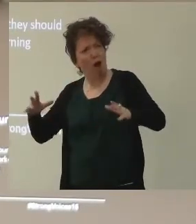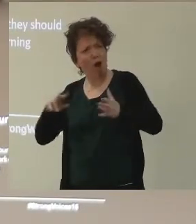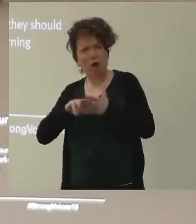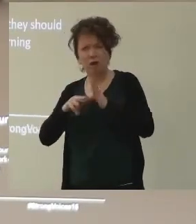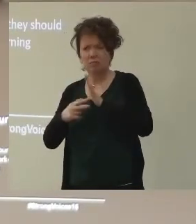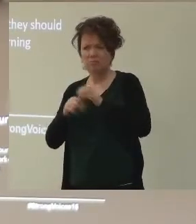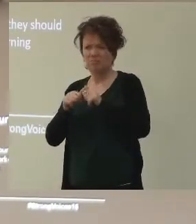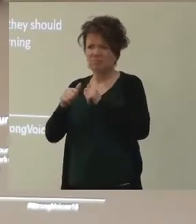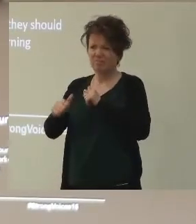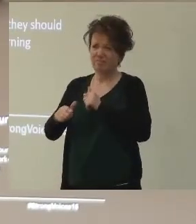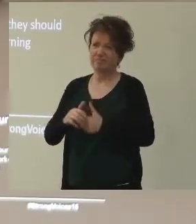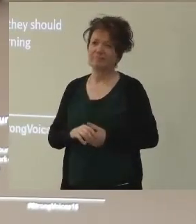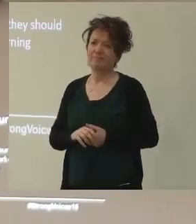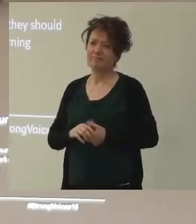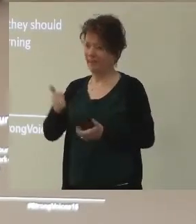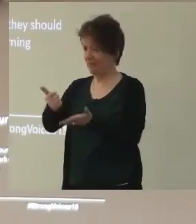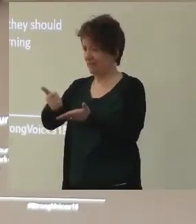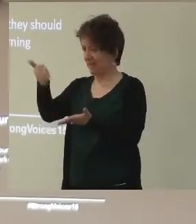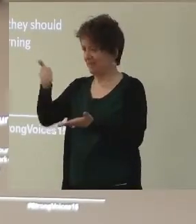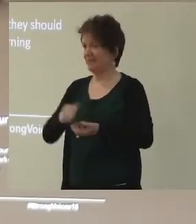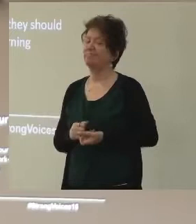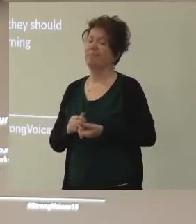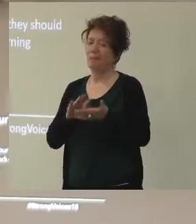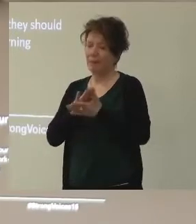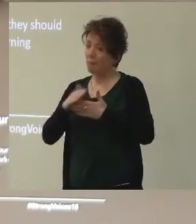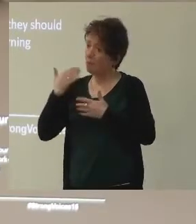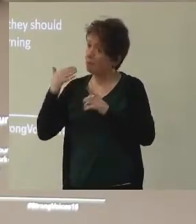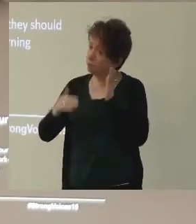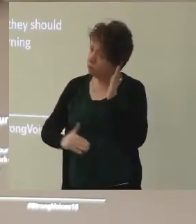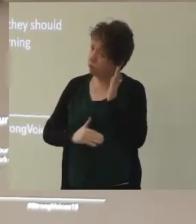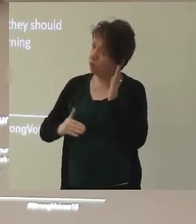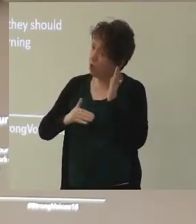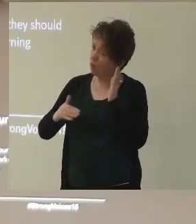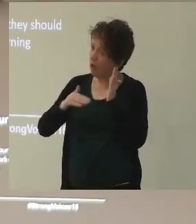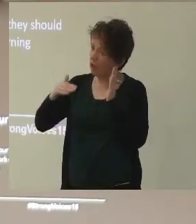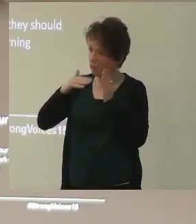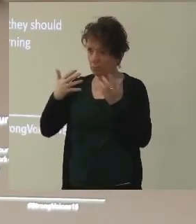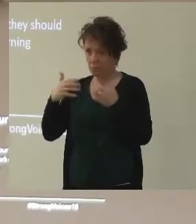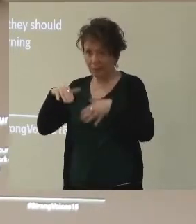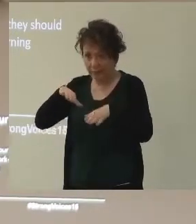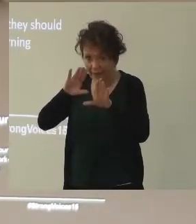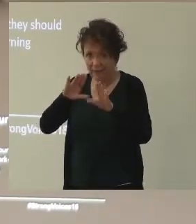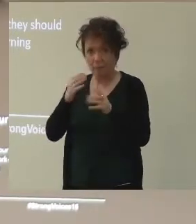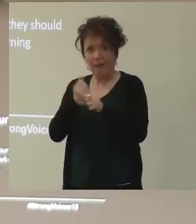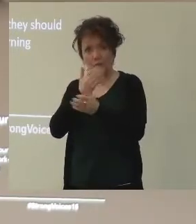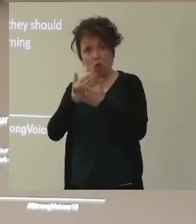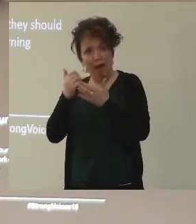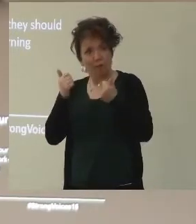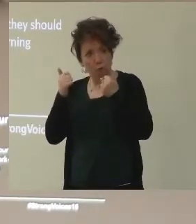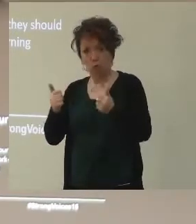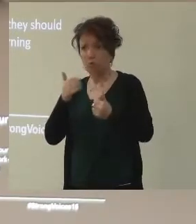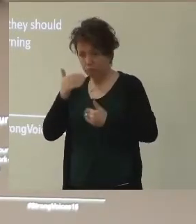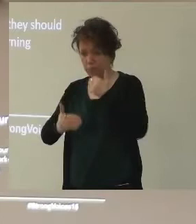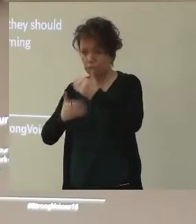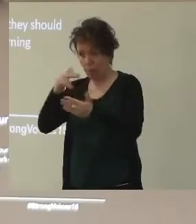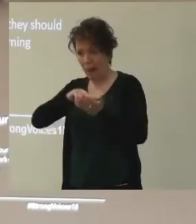moral obligation. Fantastic. So it's all about progression, exit strategy, and making sure that there is one. Fantastic. Thank